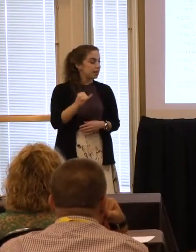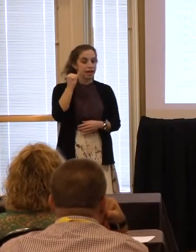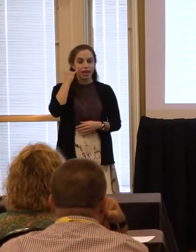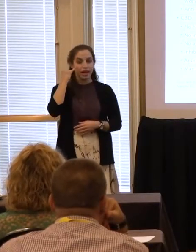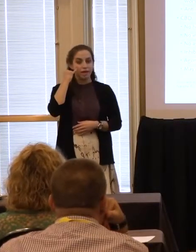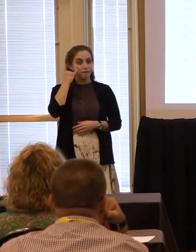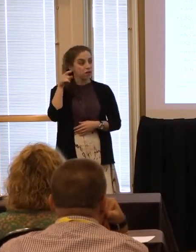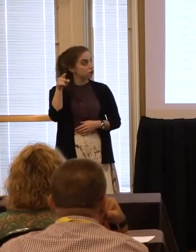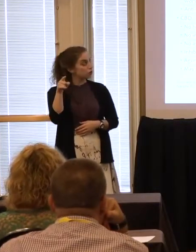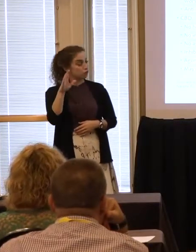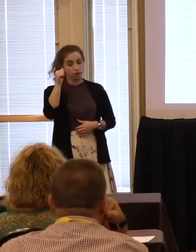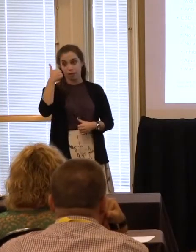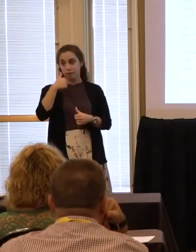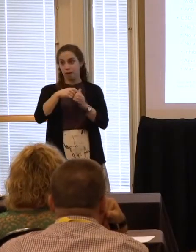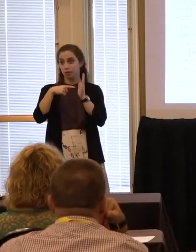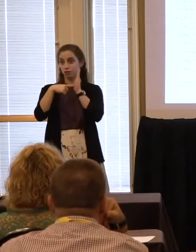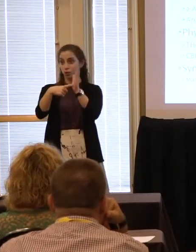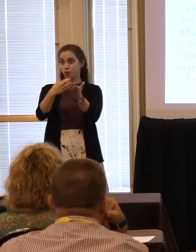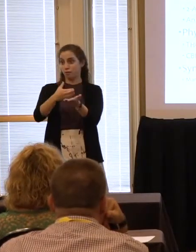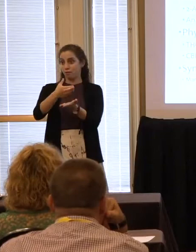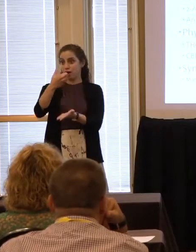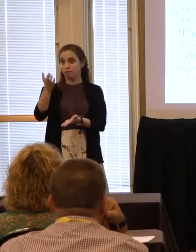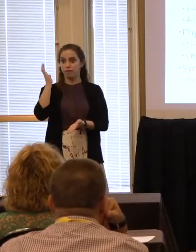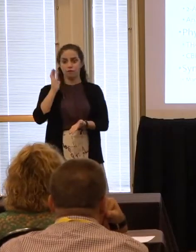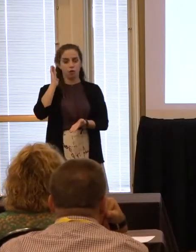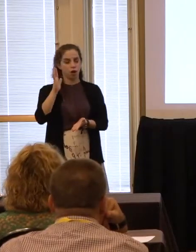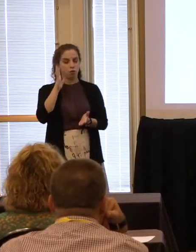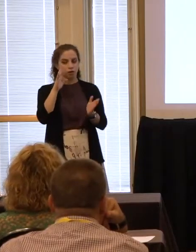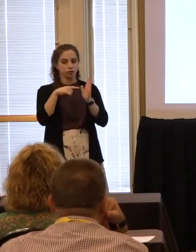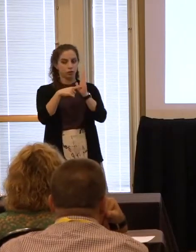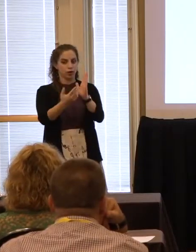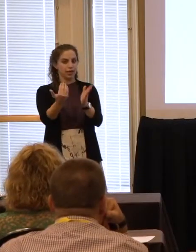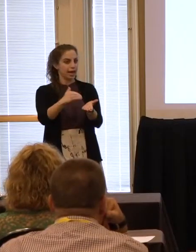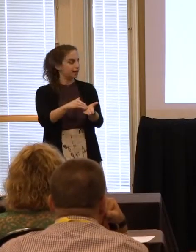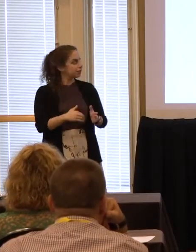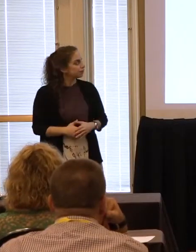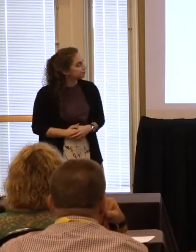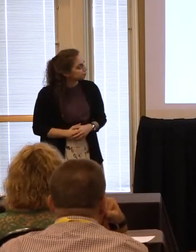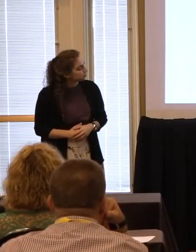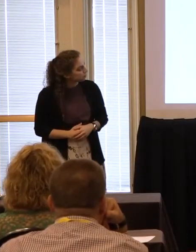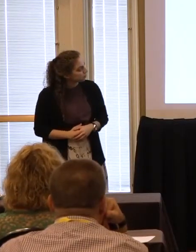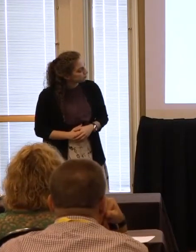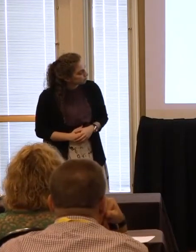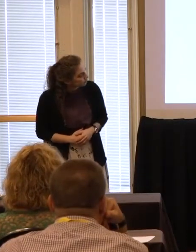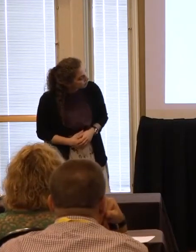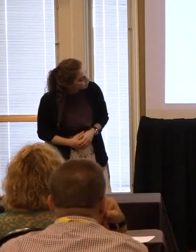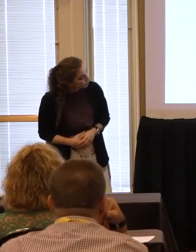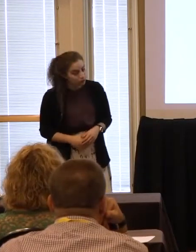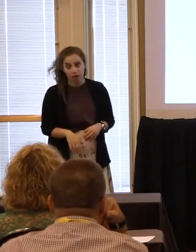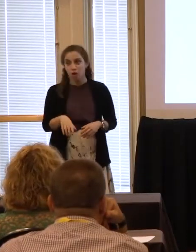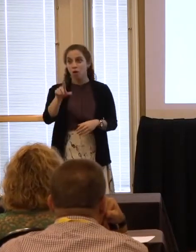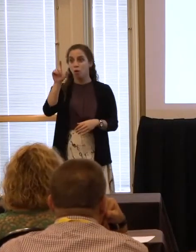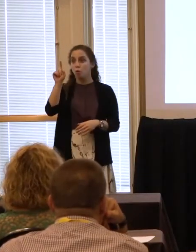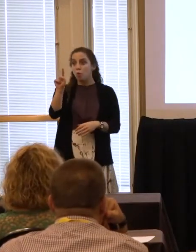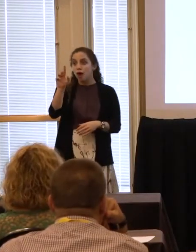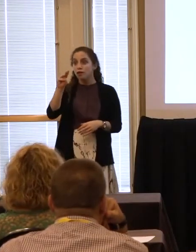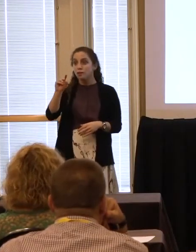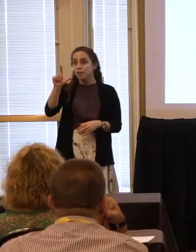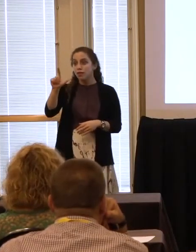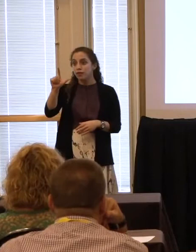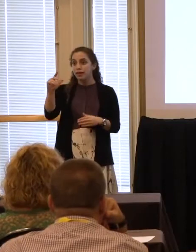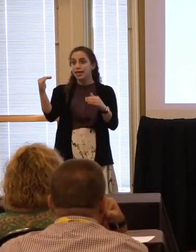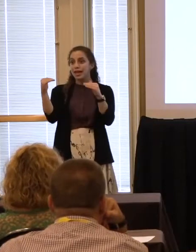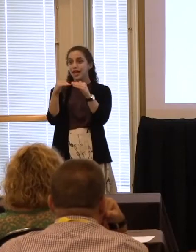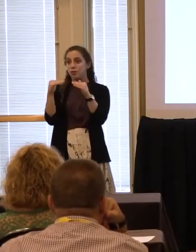bottle that I showed you earlier, I'm just gonna go back. So 1 milliliter is 100